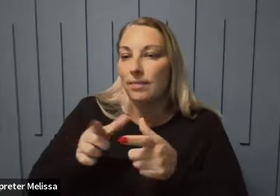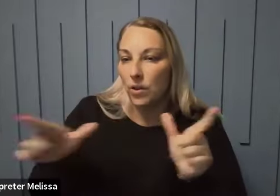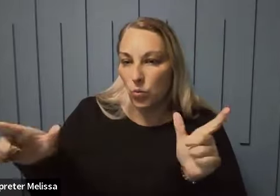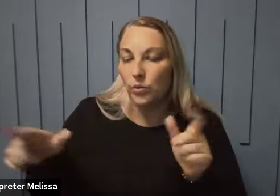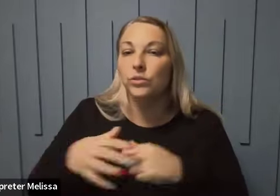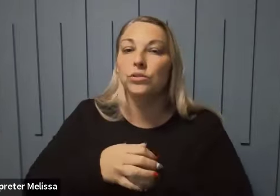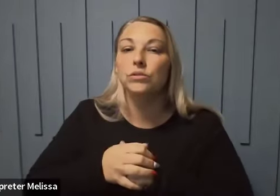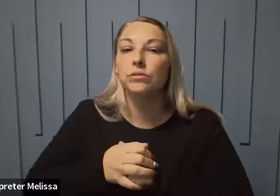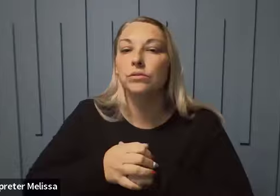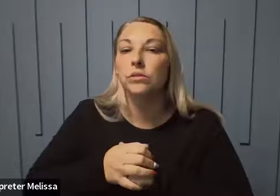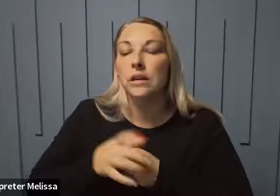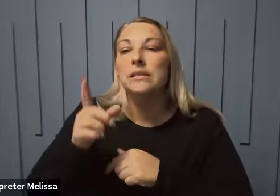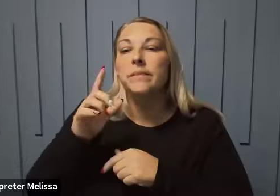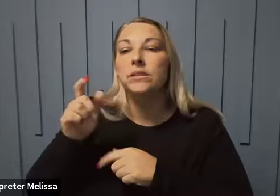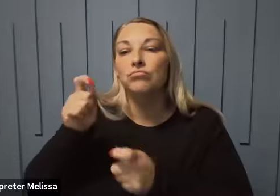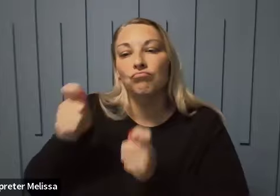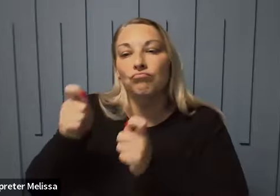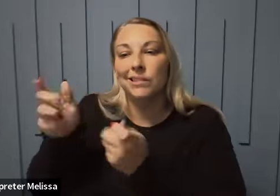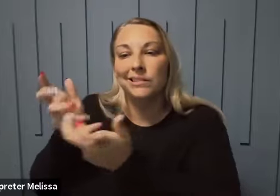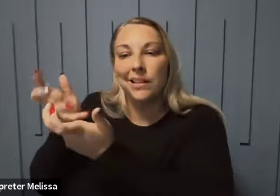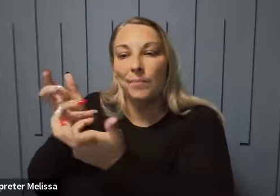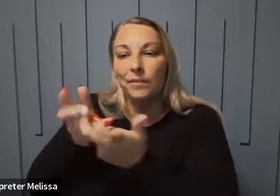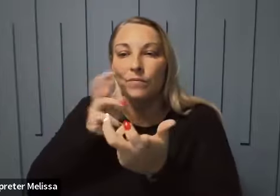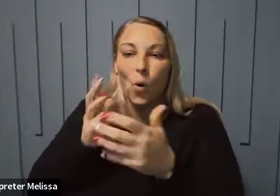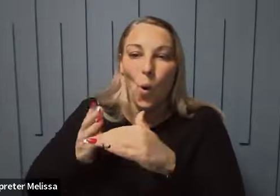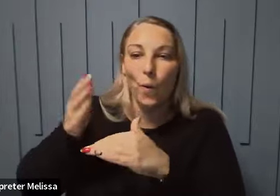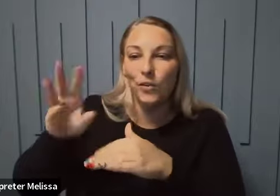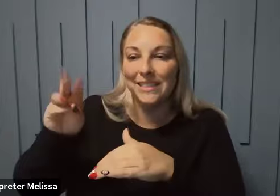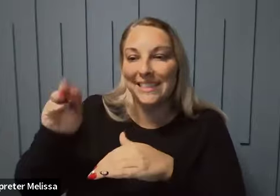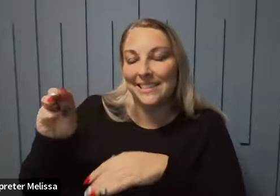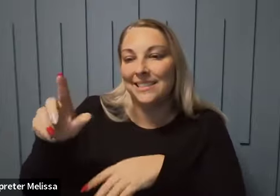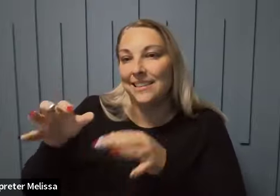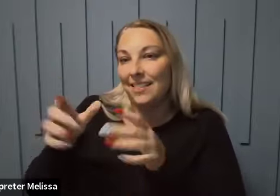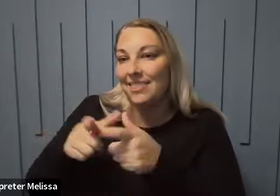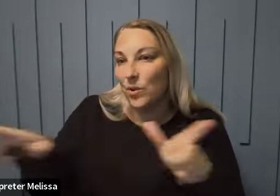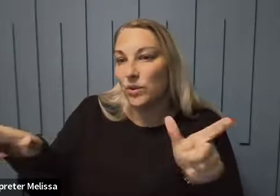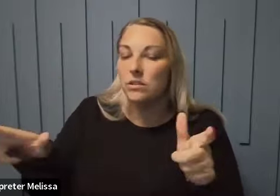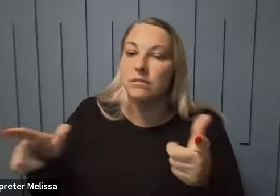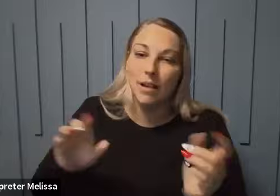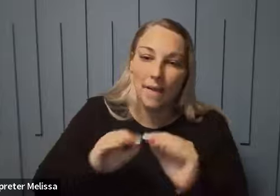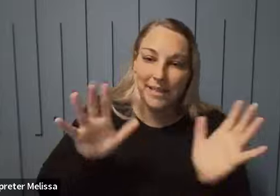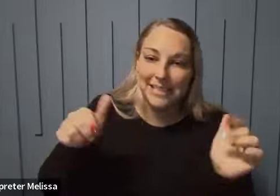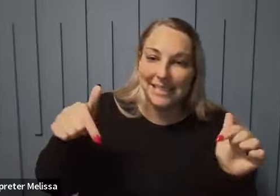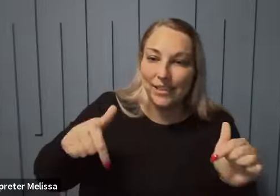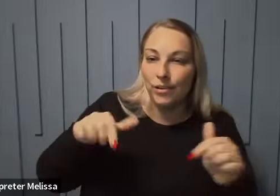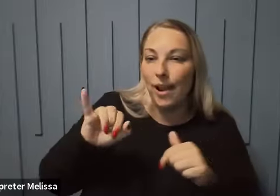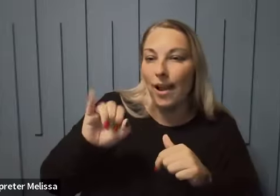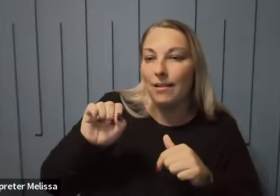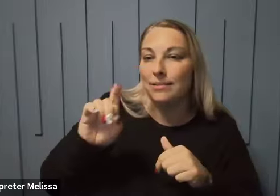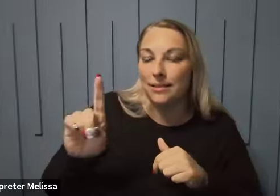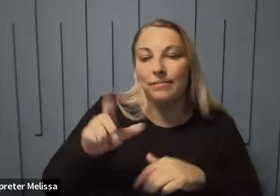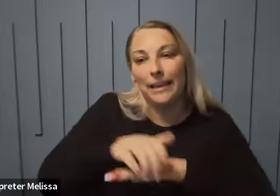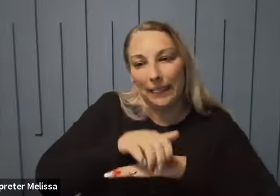adapted to more than 60 different languages. So obviously here at ISD, we're only using it for English, but it has been adapted to other